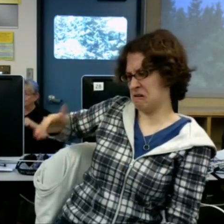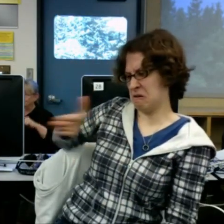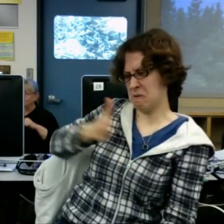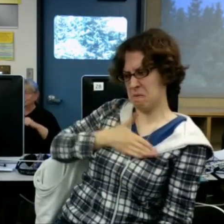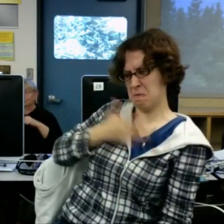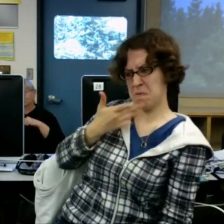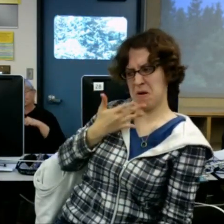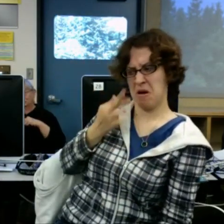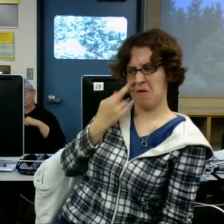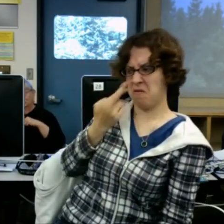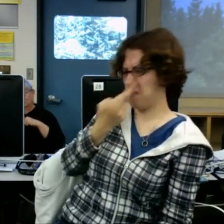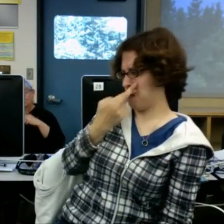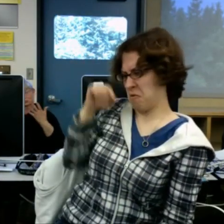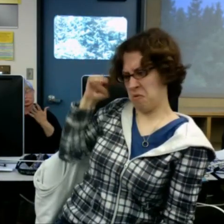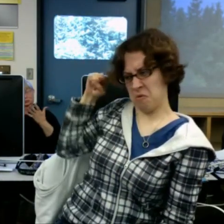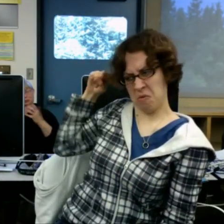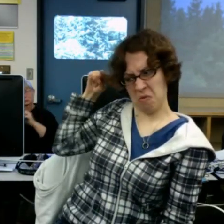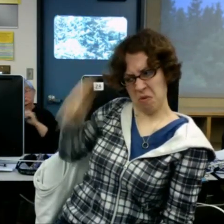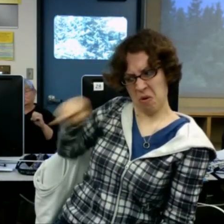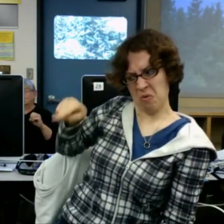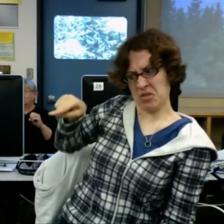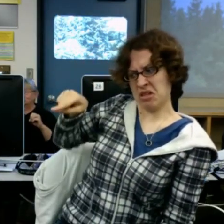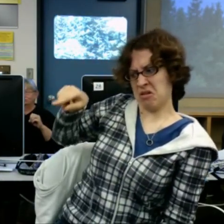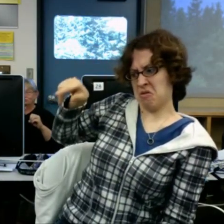said, "That's my favorite rose.